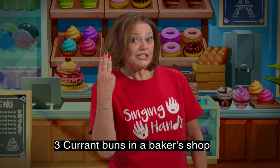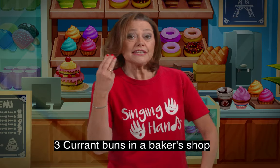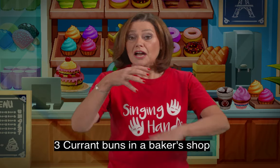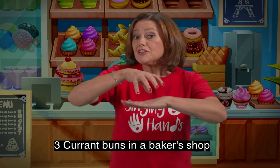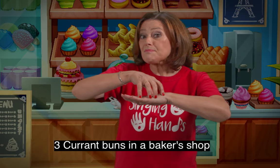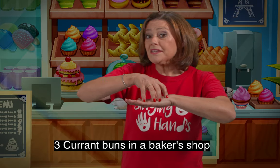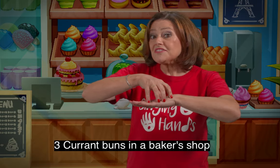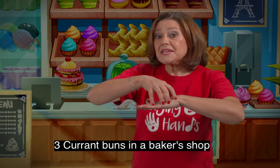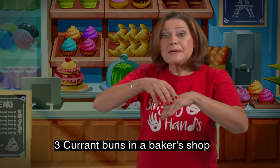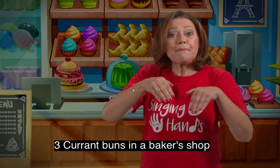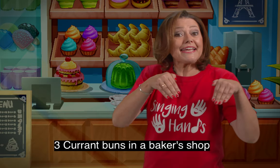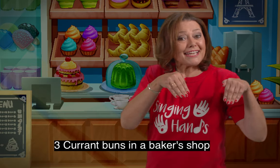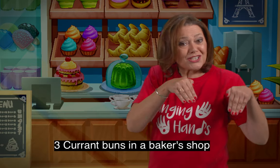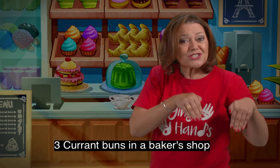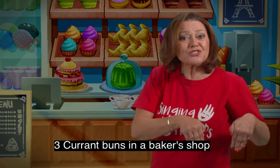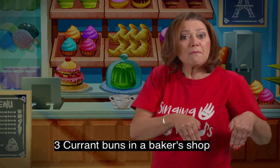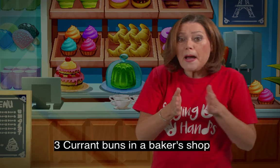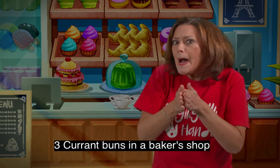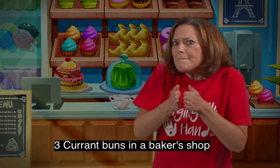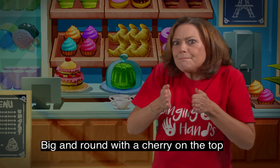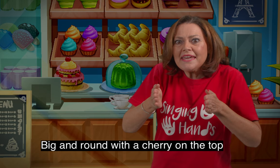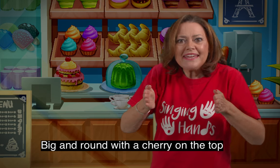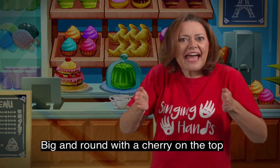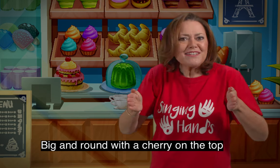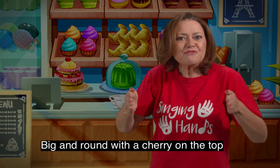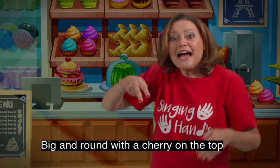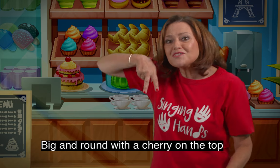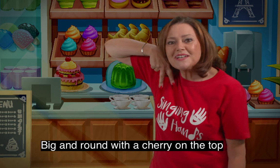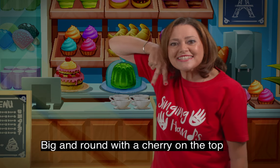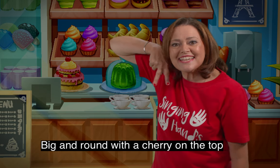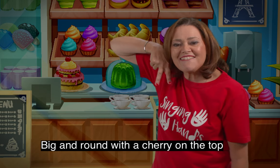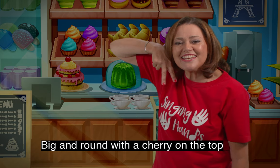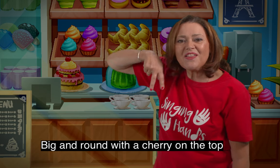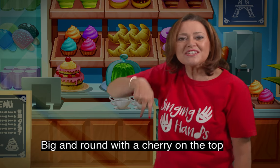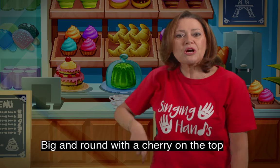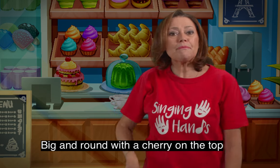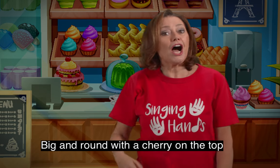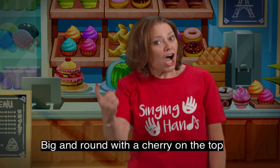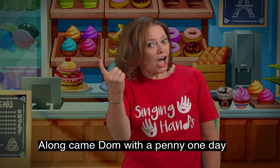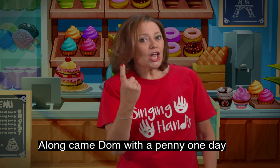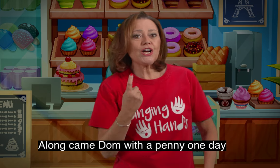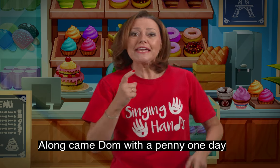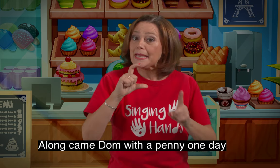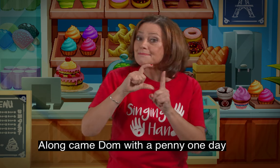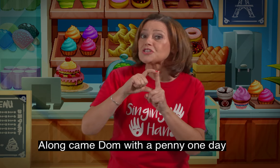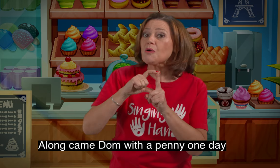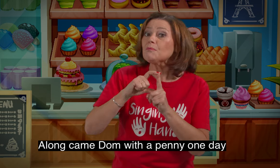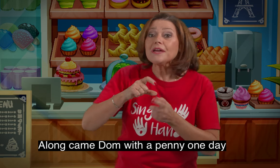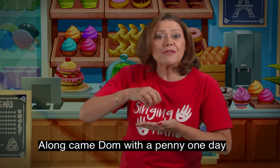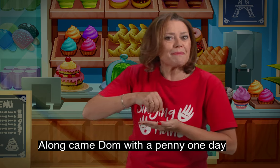3 currant buns in a baker's shop, big and round with a cherry on the top. Along came Dom with a